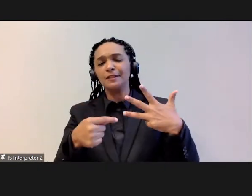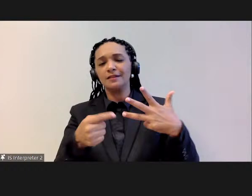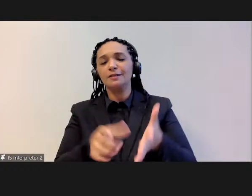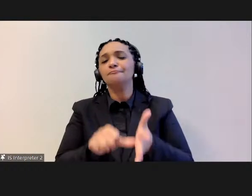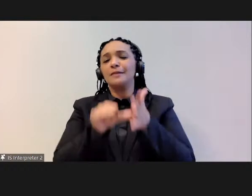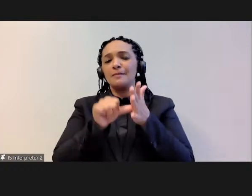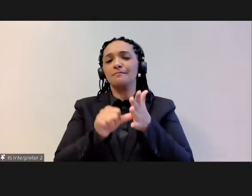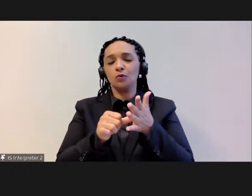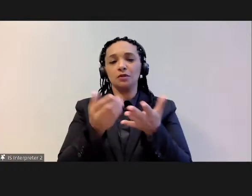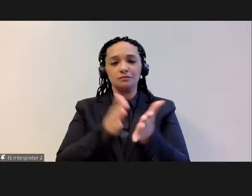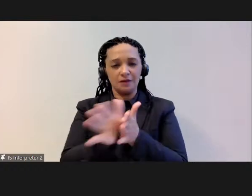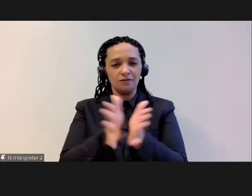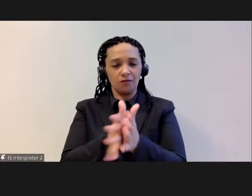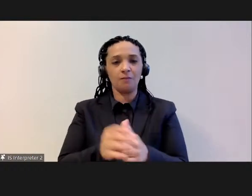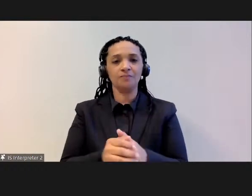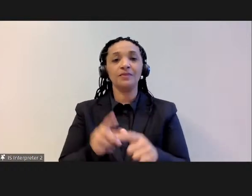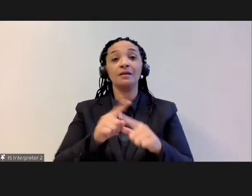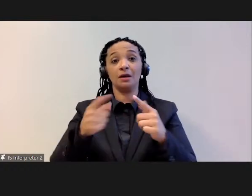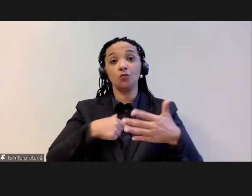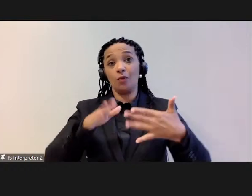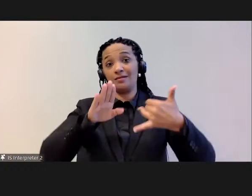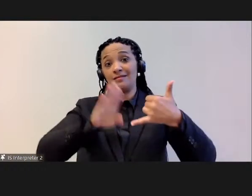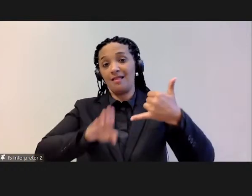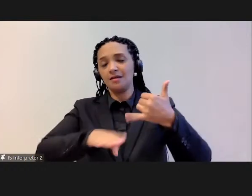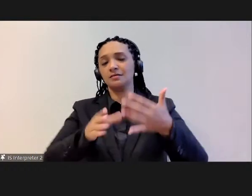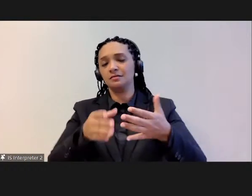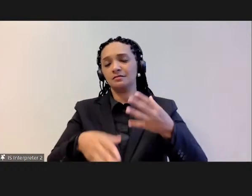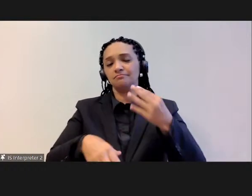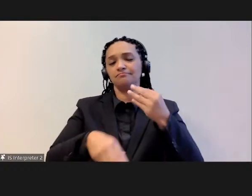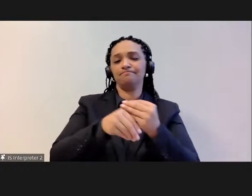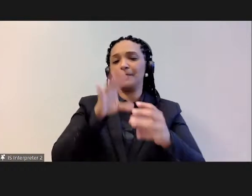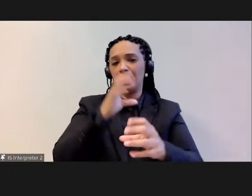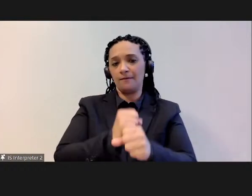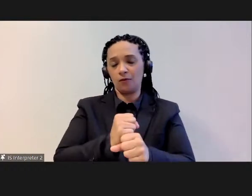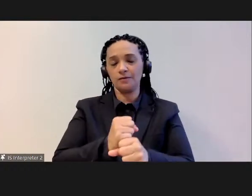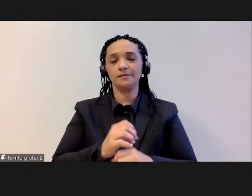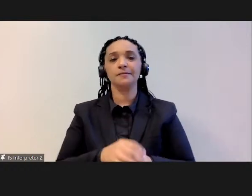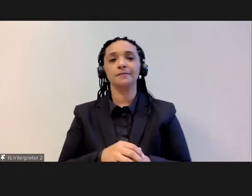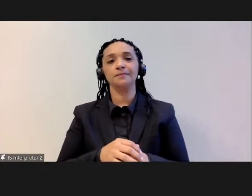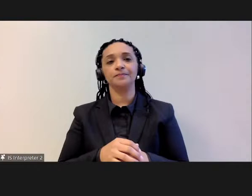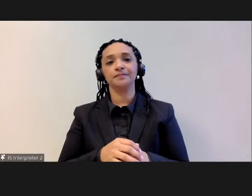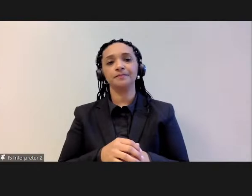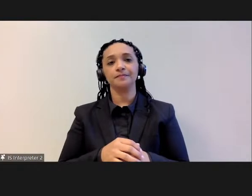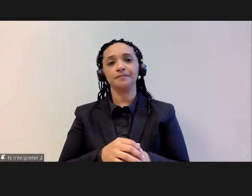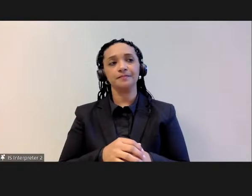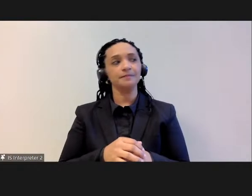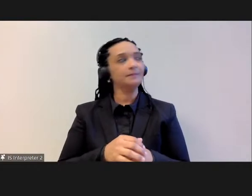end with a couple of other points. Just on this issue of the